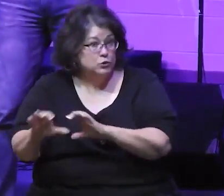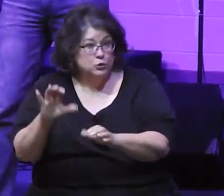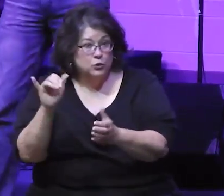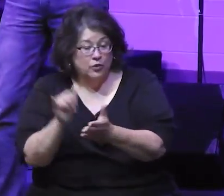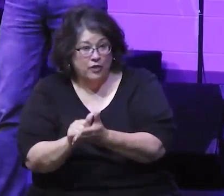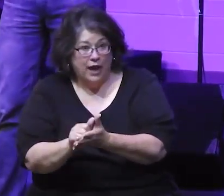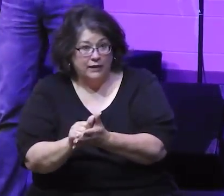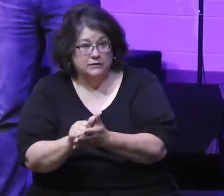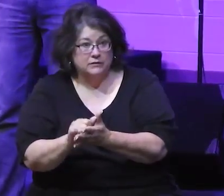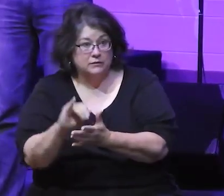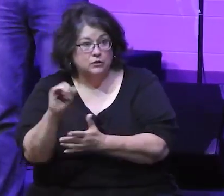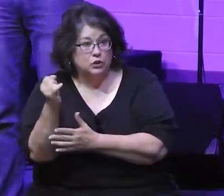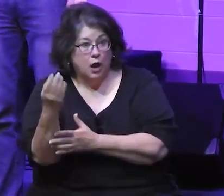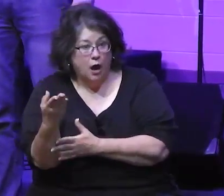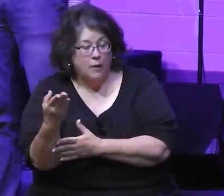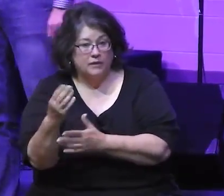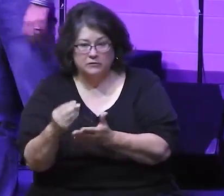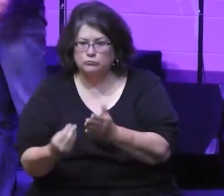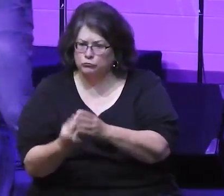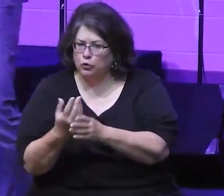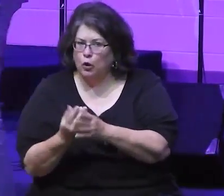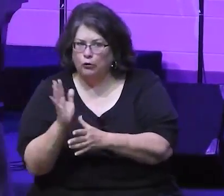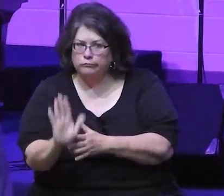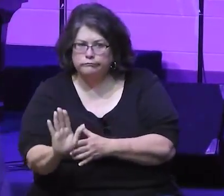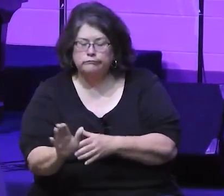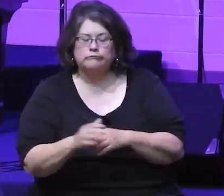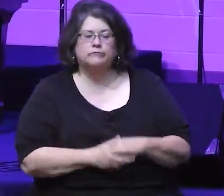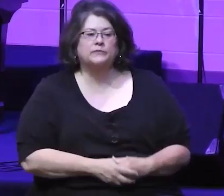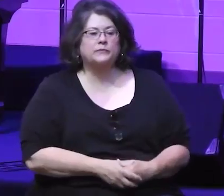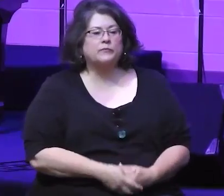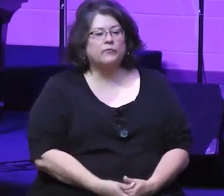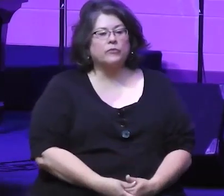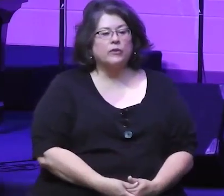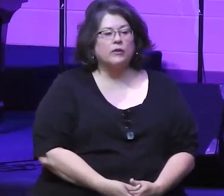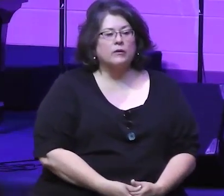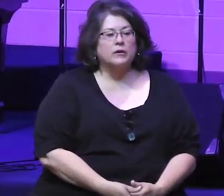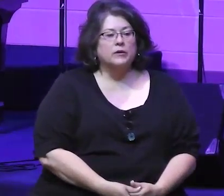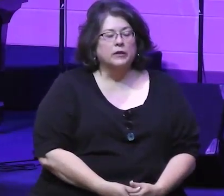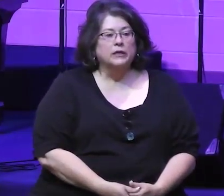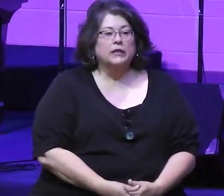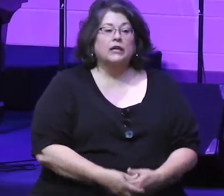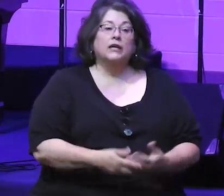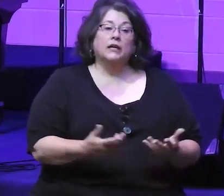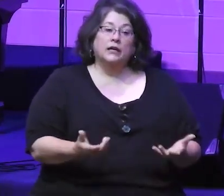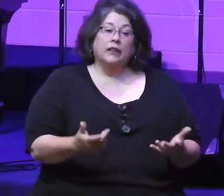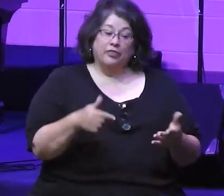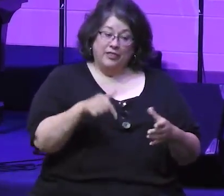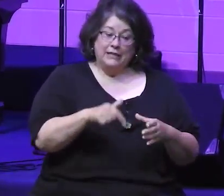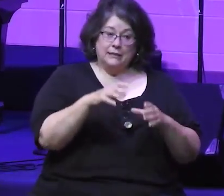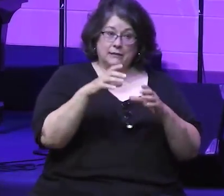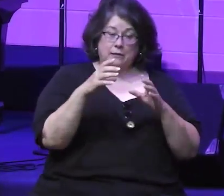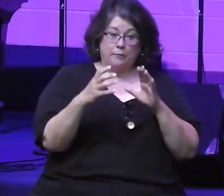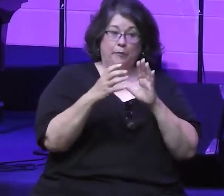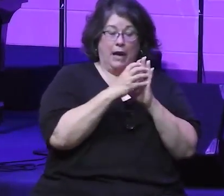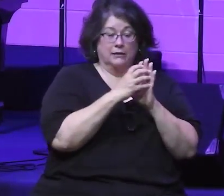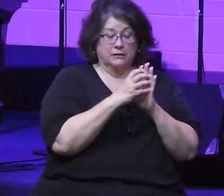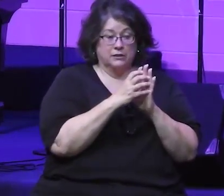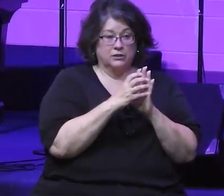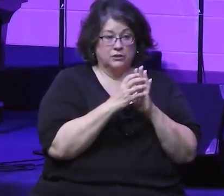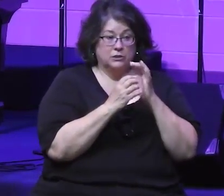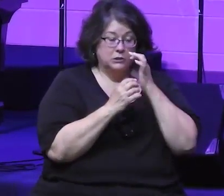on 5 different parts of a larger whole. There's good and bad versions of delegation. But in this passage, God is in essence